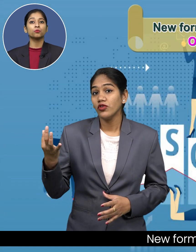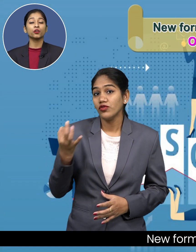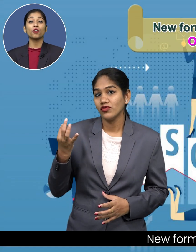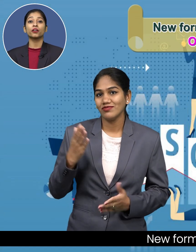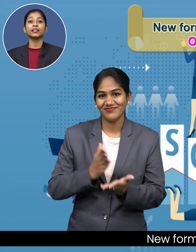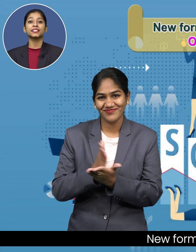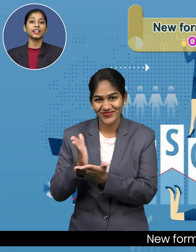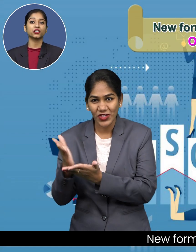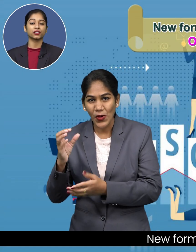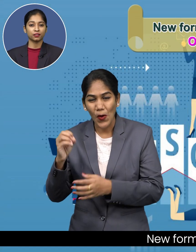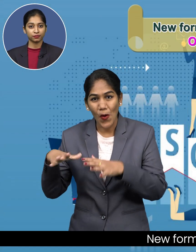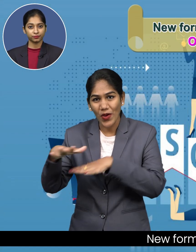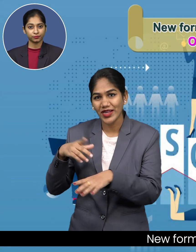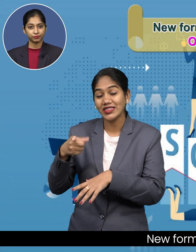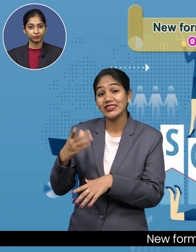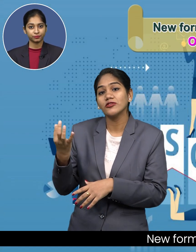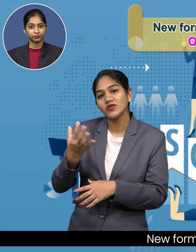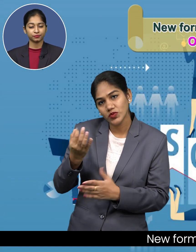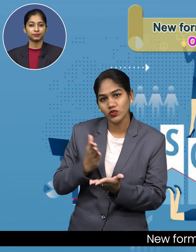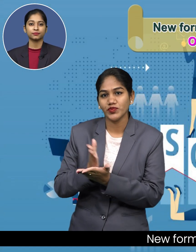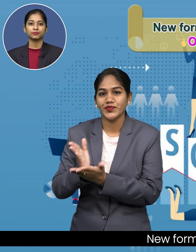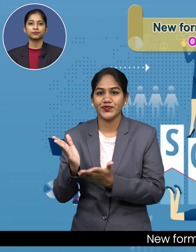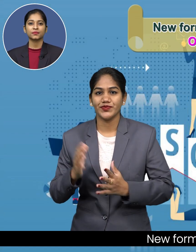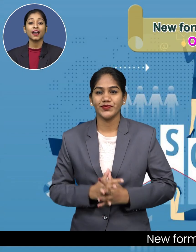New forms of organization,